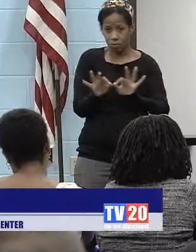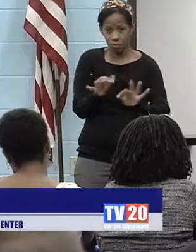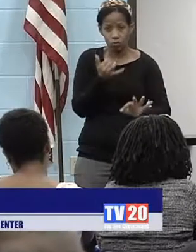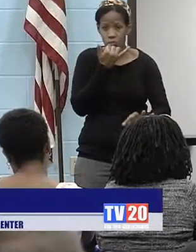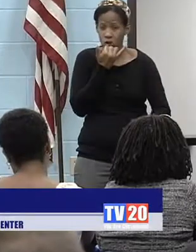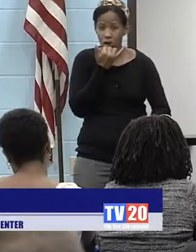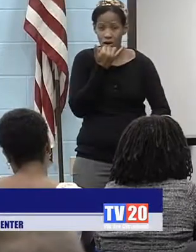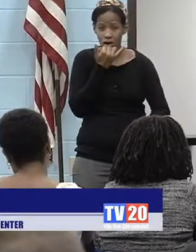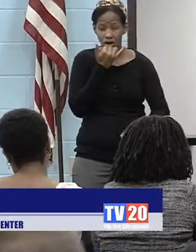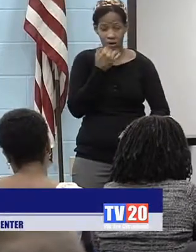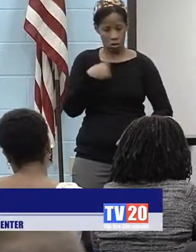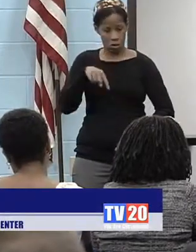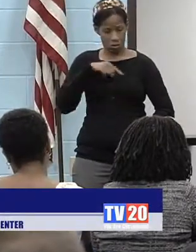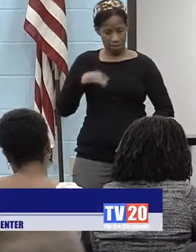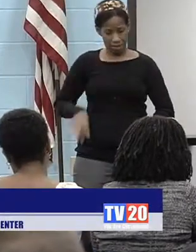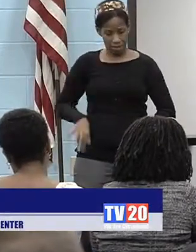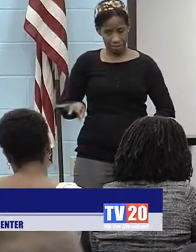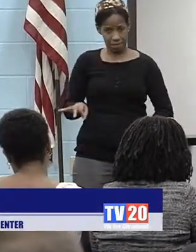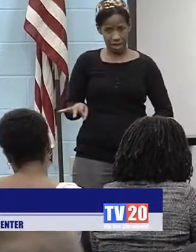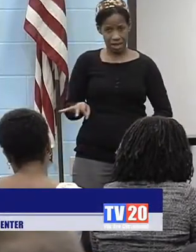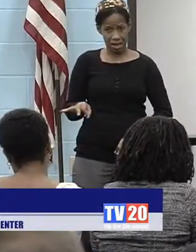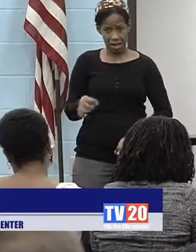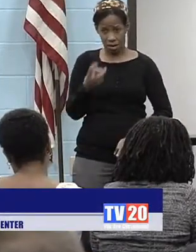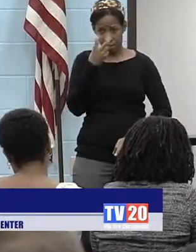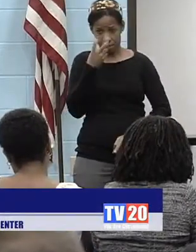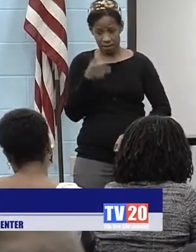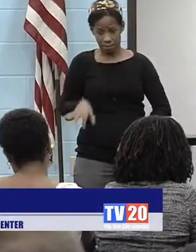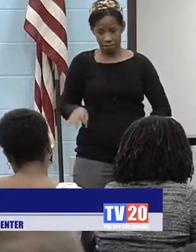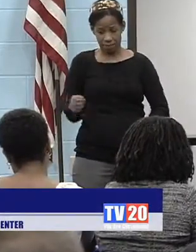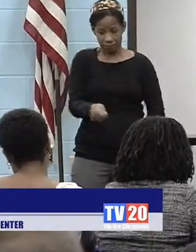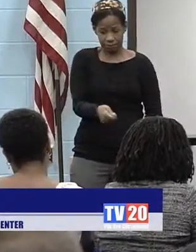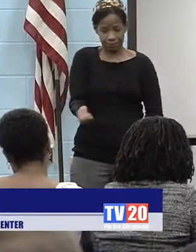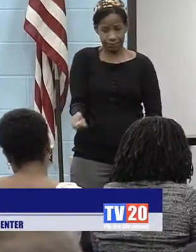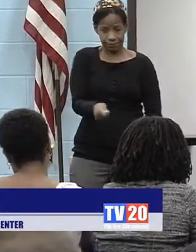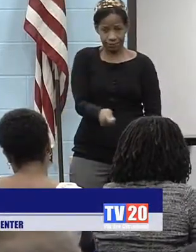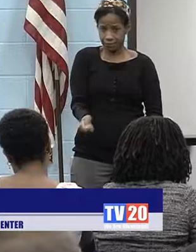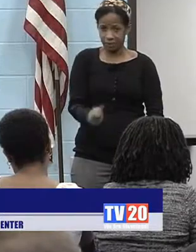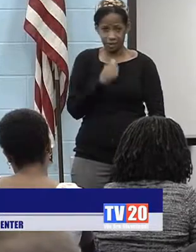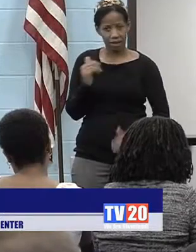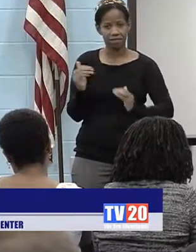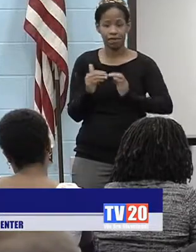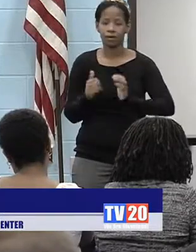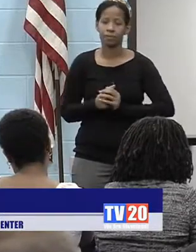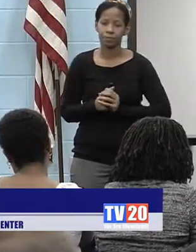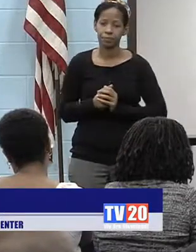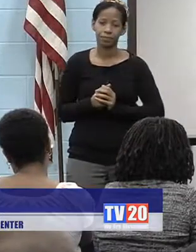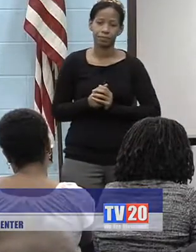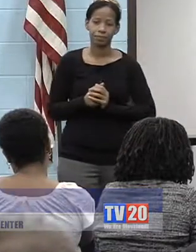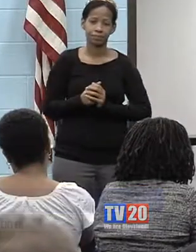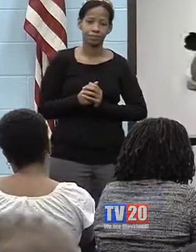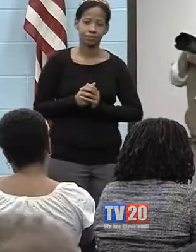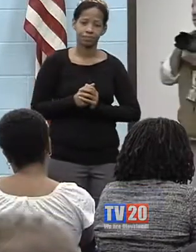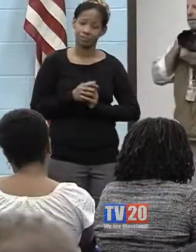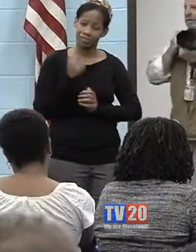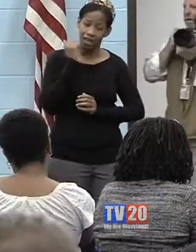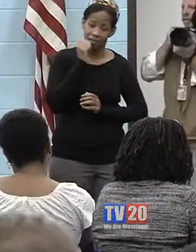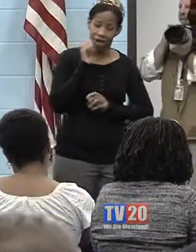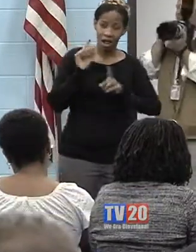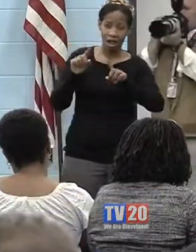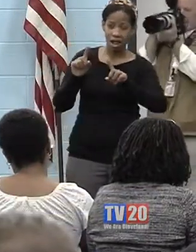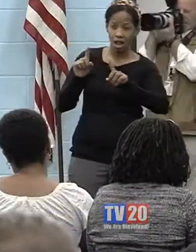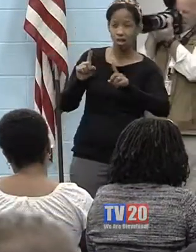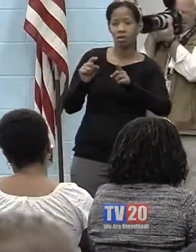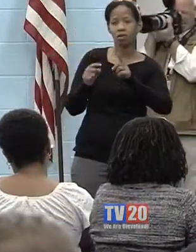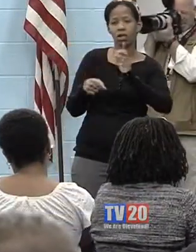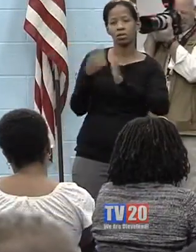is. Why are blind folk excluded expressly in the regulation? And we start telling that to people and say, this is